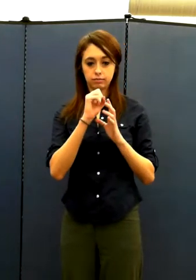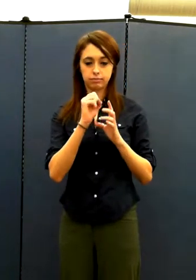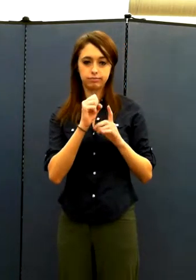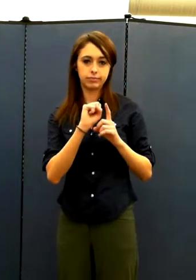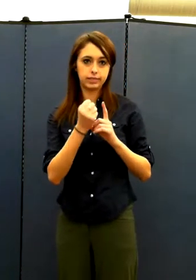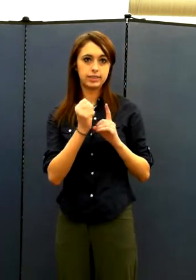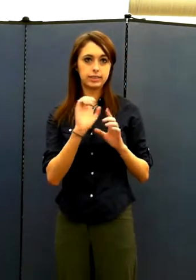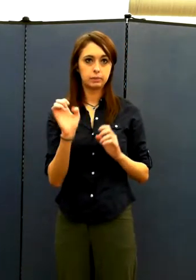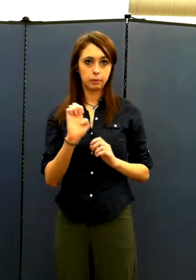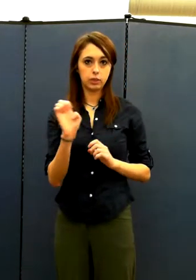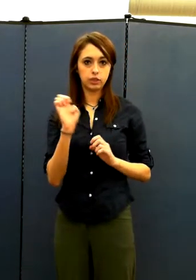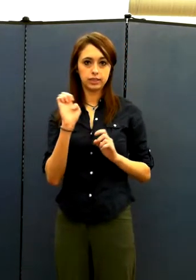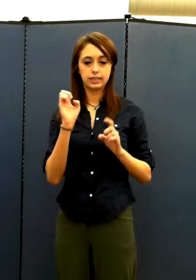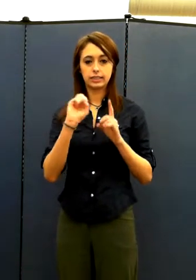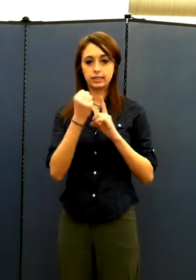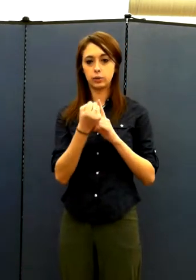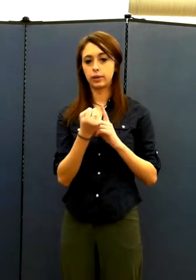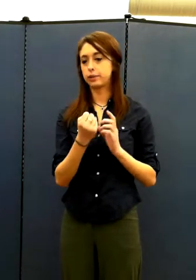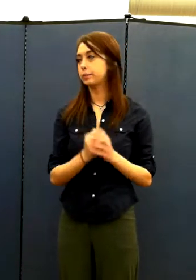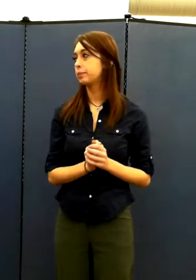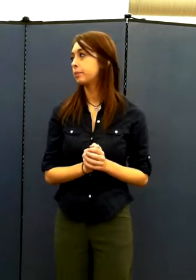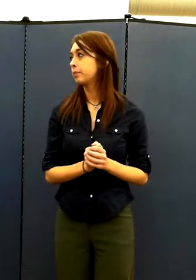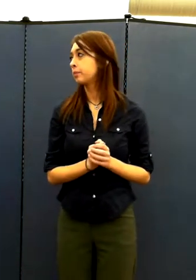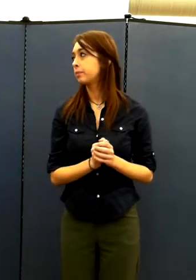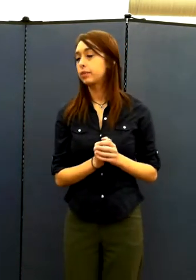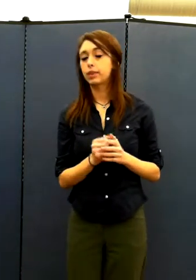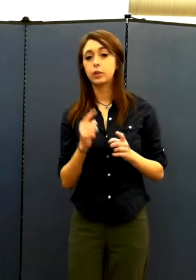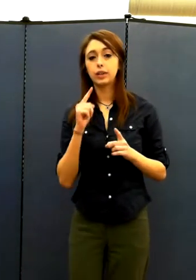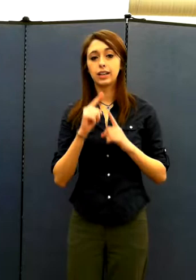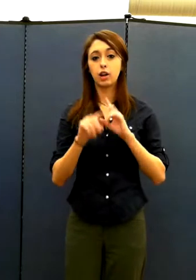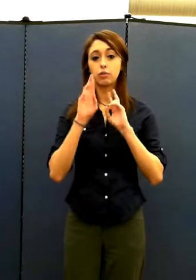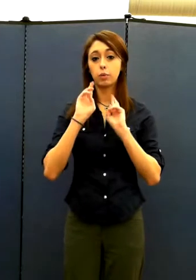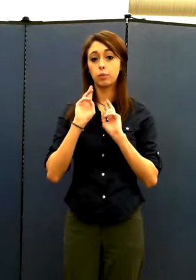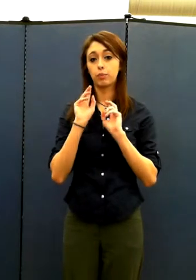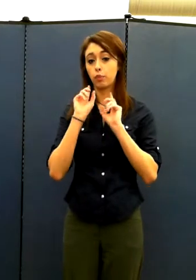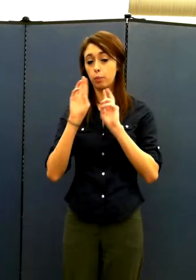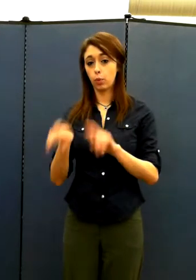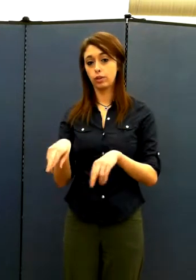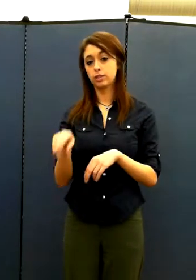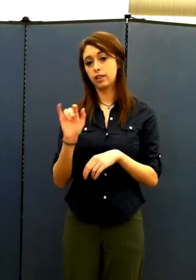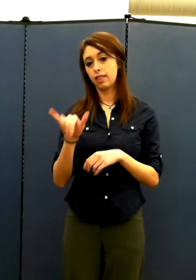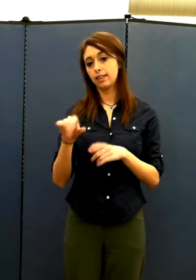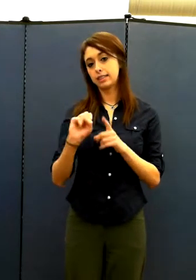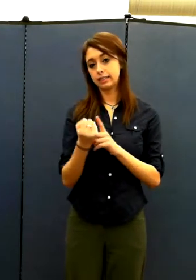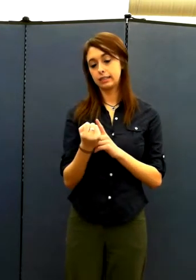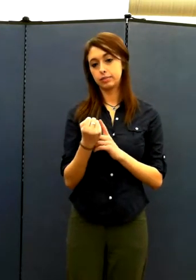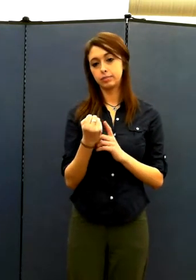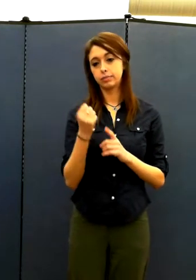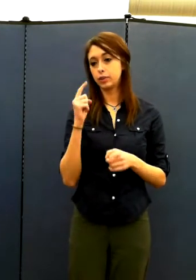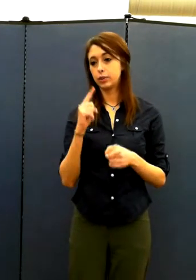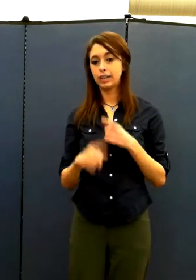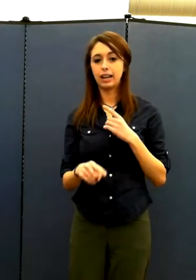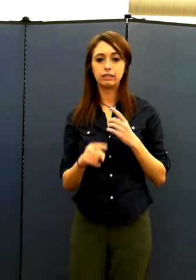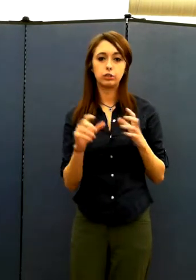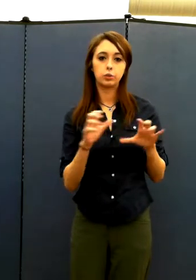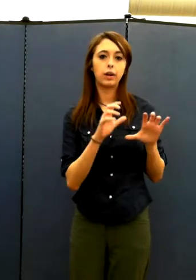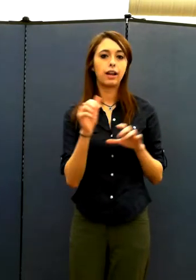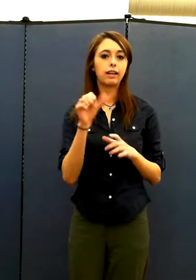an emergency room, you cannot report to that assignment. Obviously, you cannot do anything legal, but you can't do anything